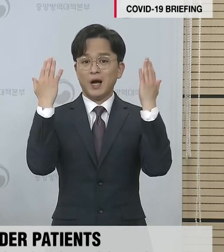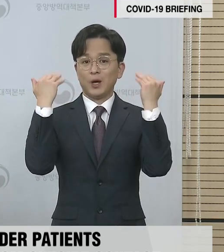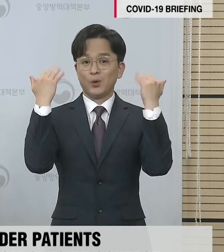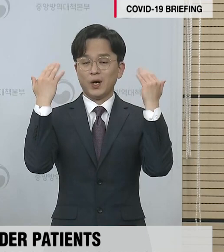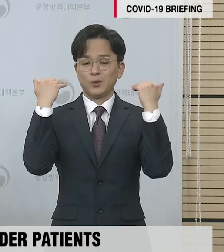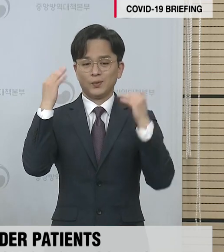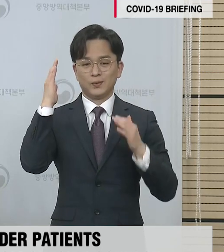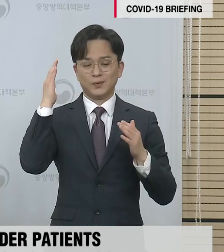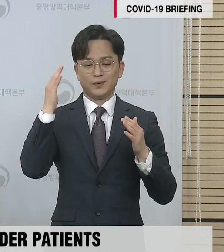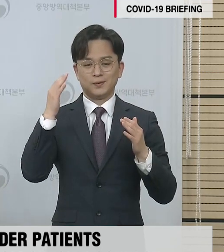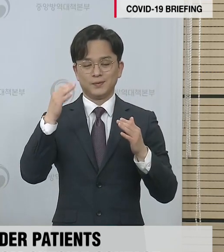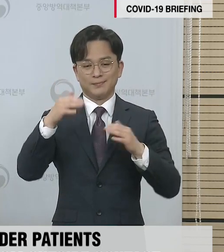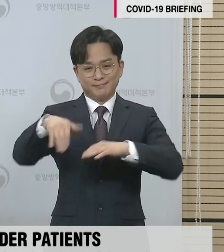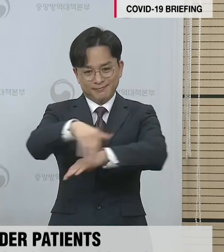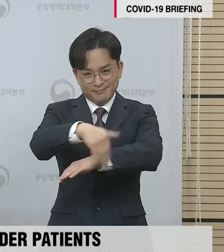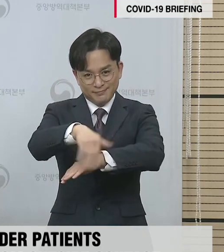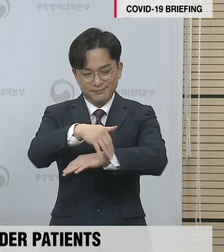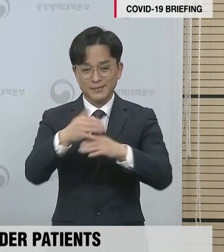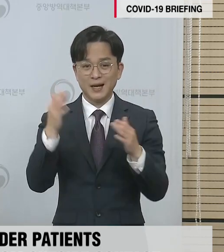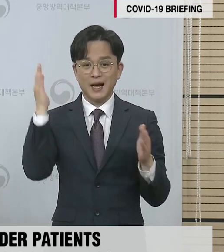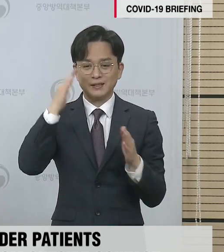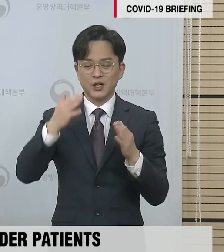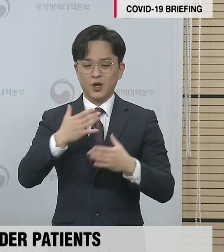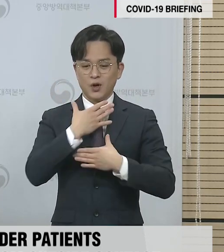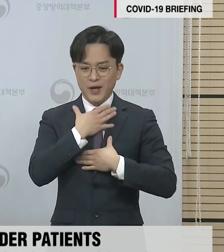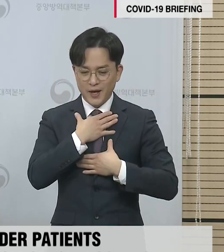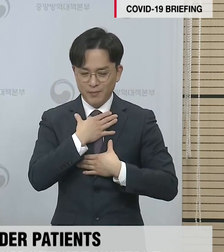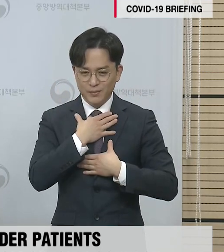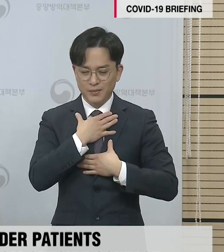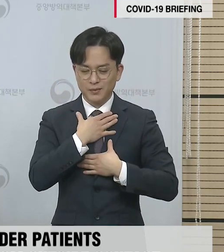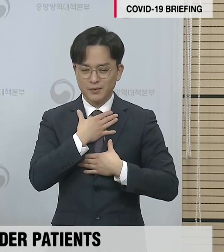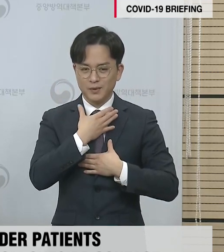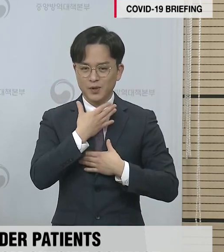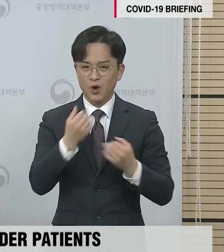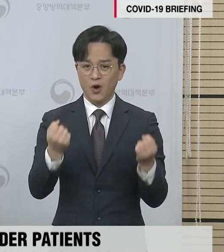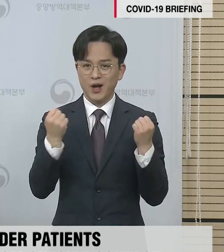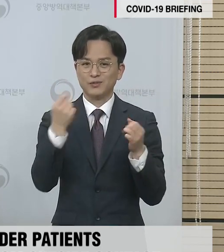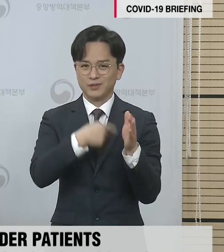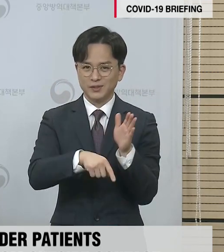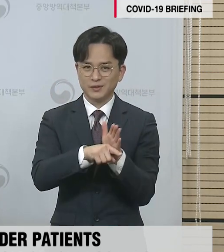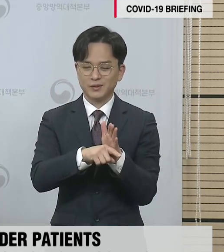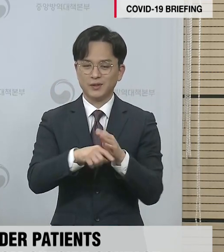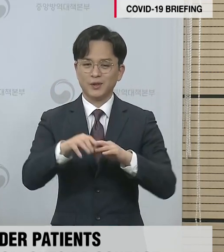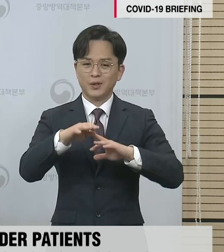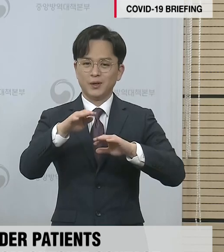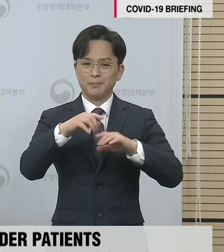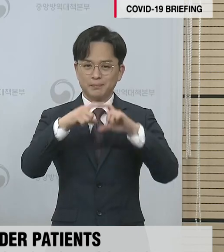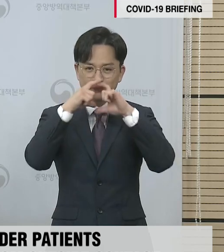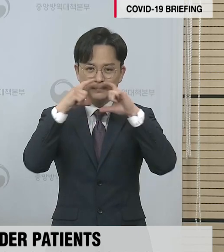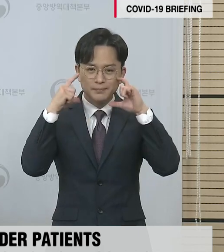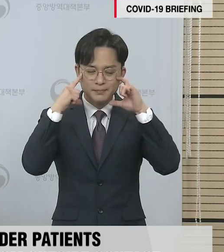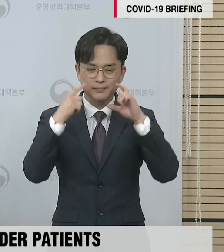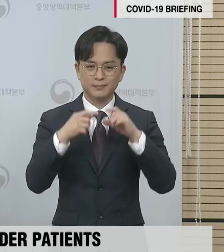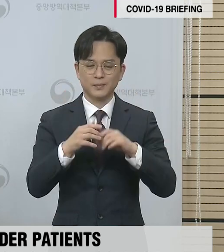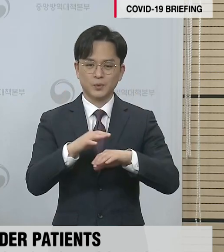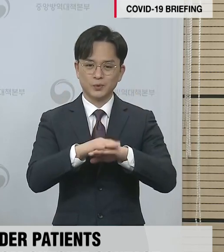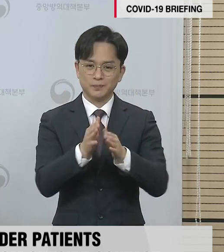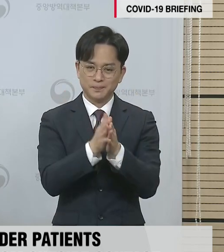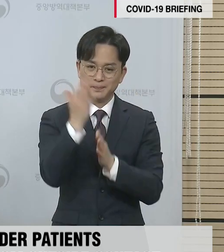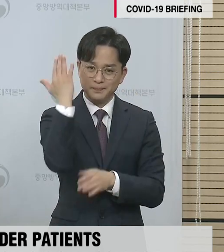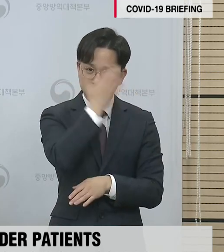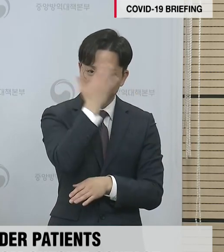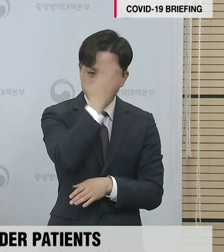order to ensure safe and healthy school life, students need to wear face masks at all times and wash their hands